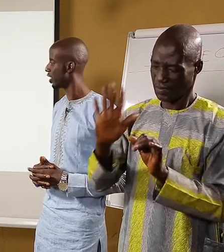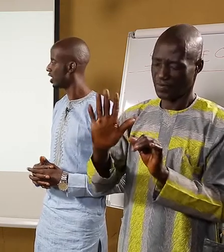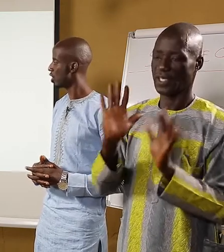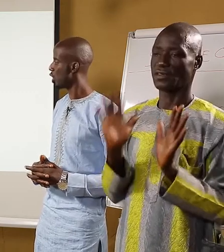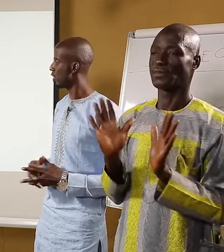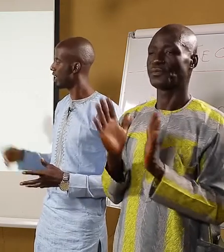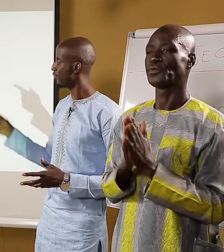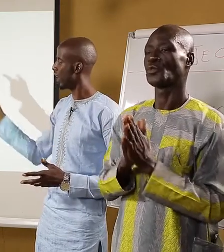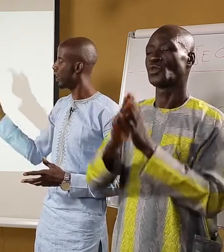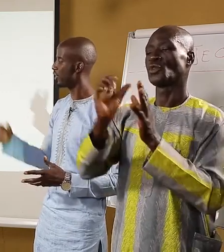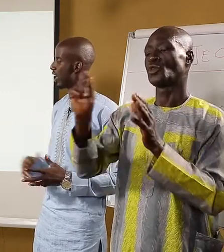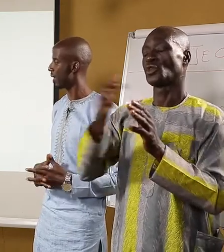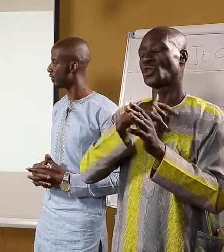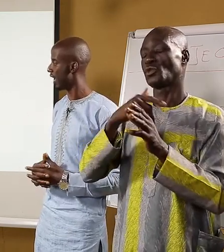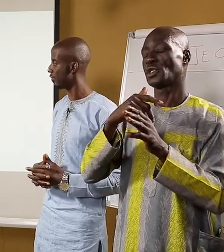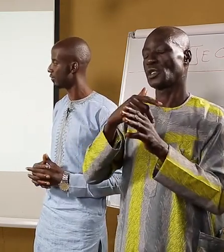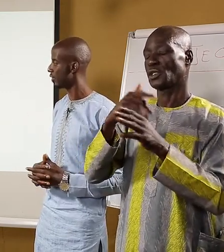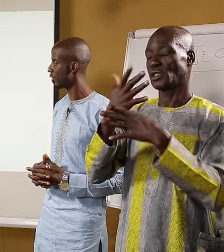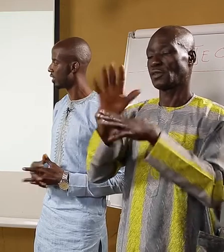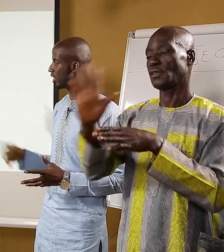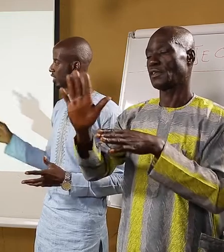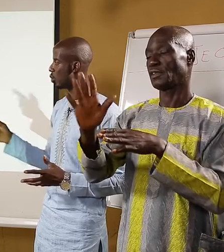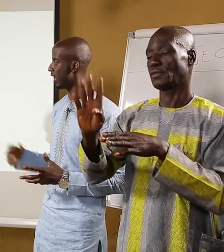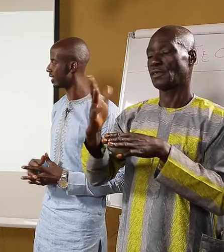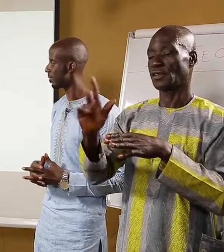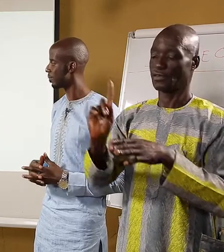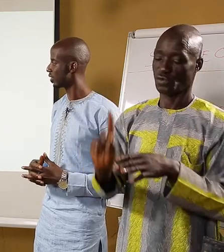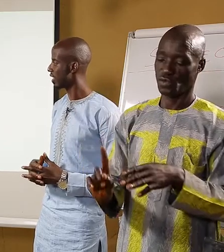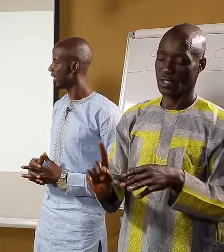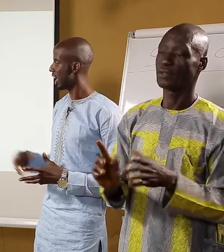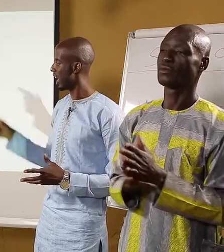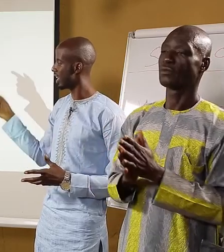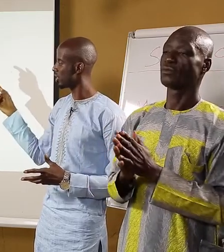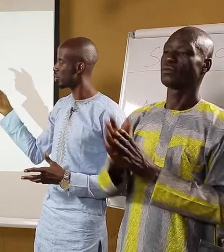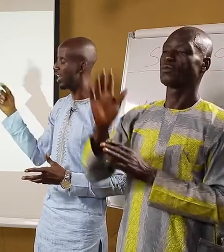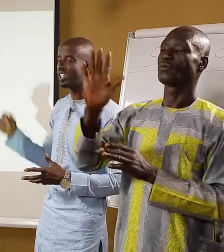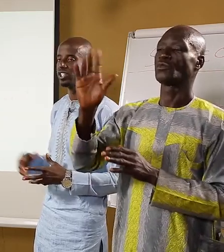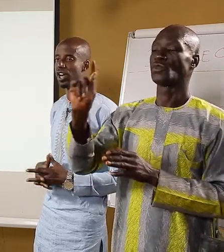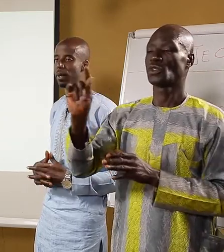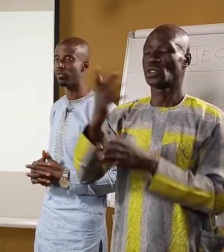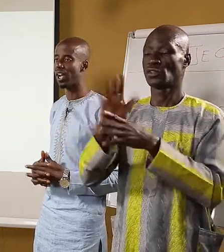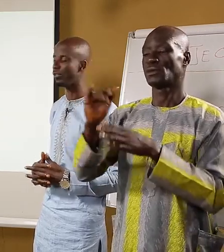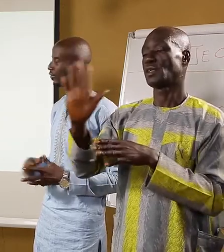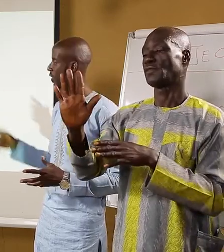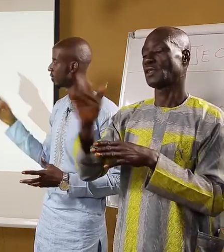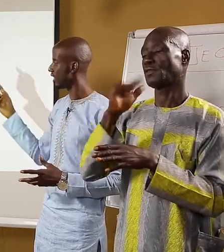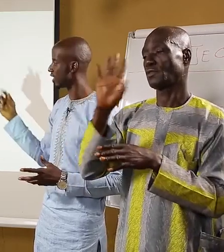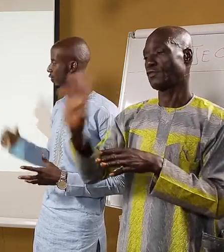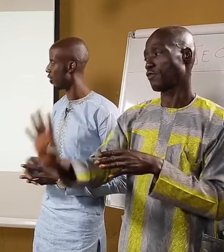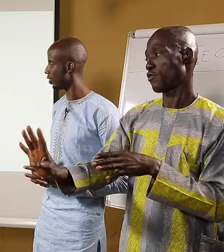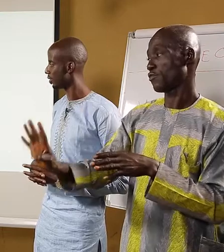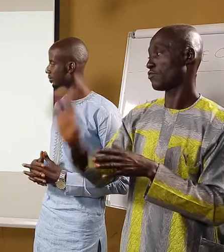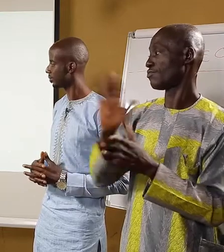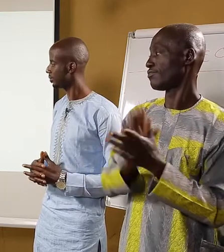5. So we say 5 divided by 5 is 1. And 20 divided by 5